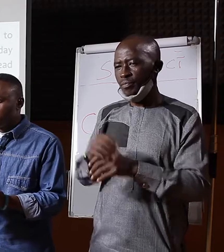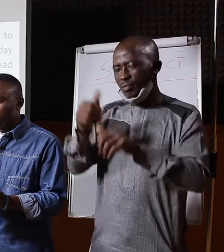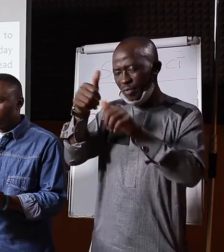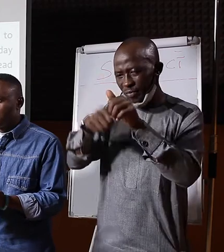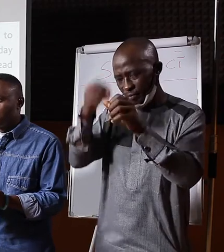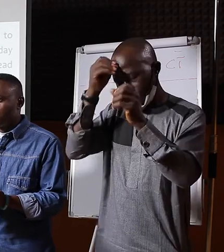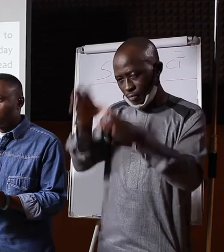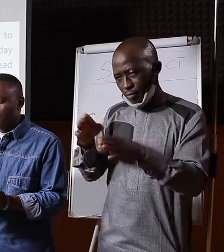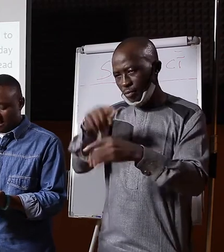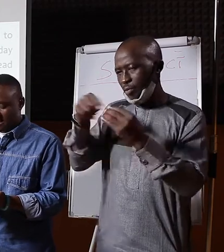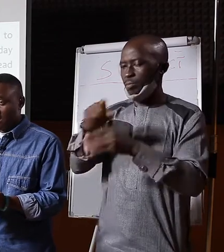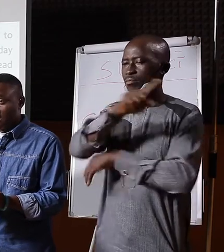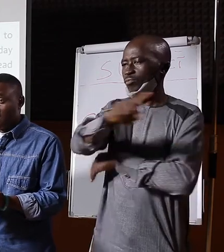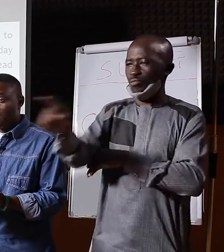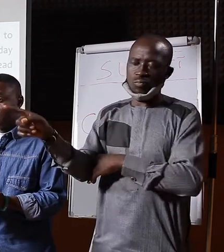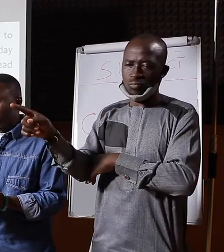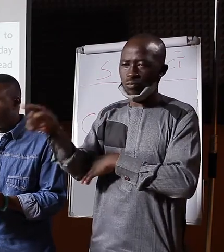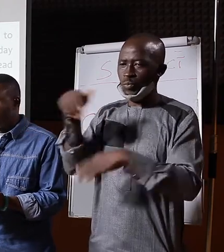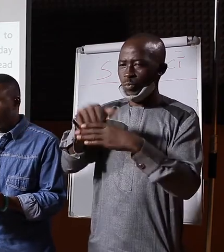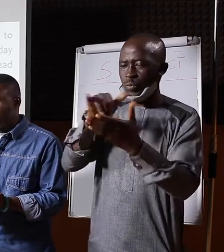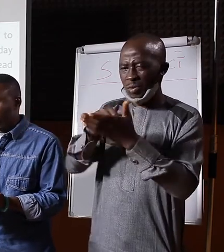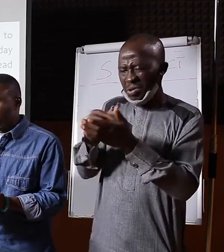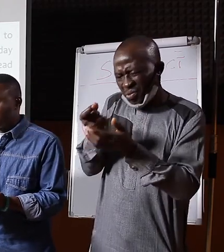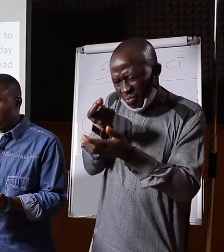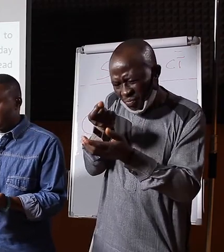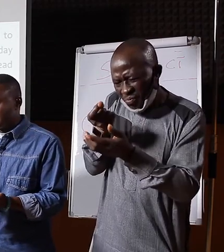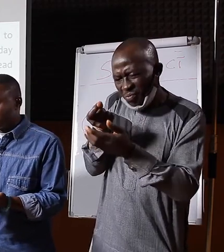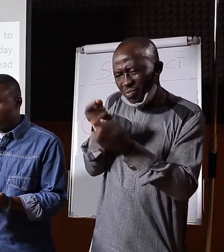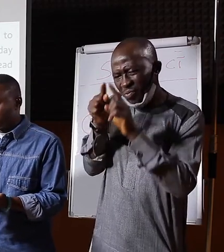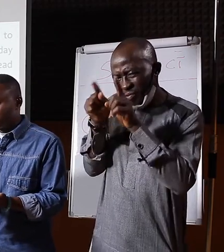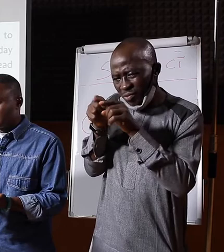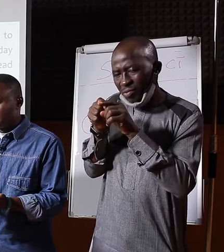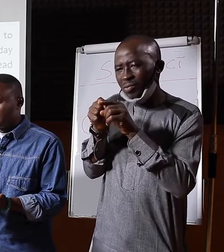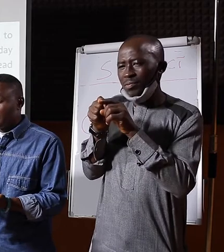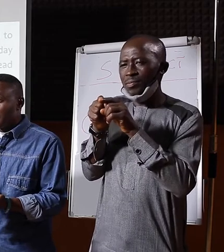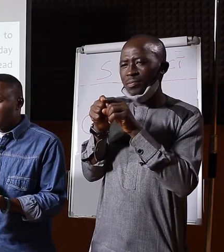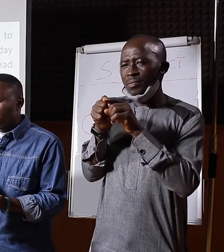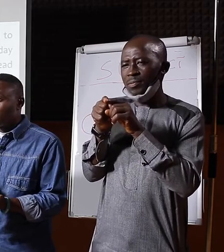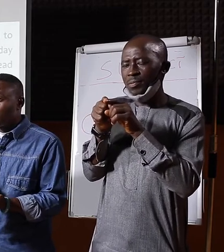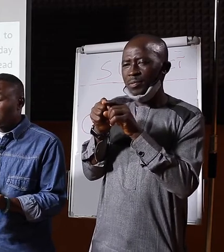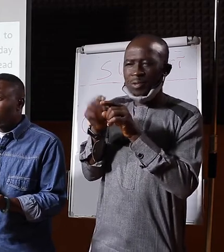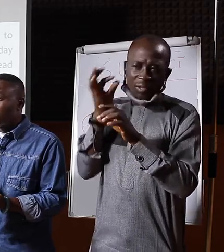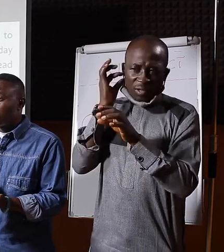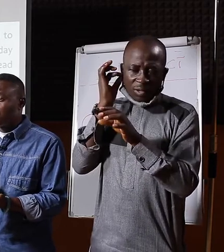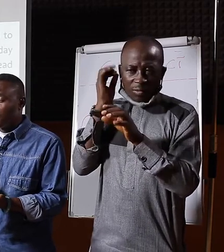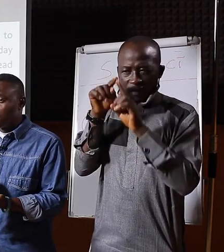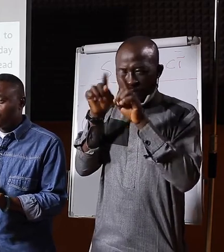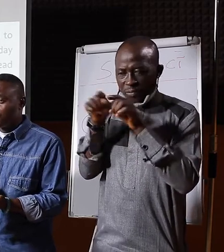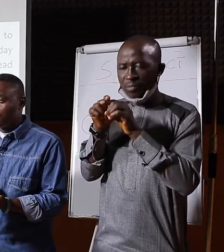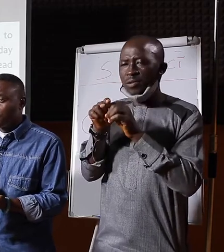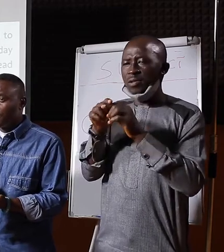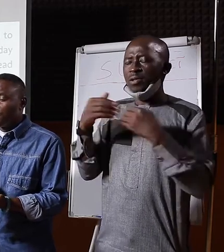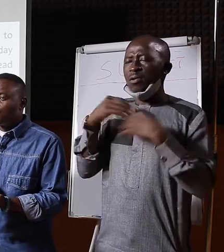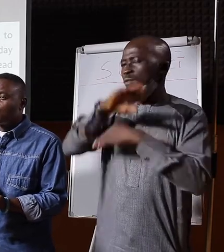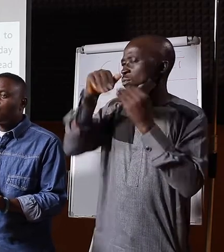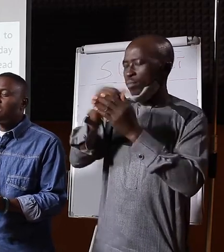Every information about you that's in that very little chip that is silver coated carries what? Information about